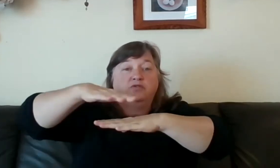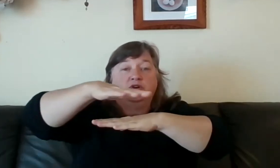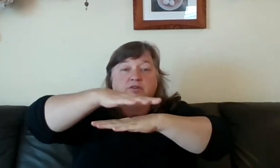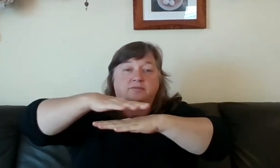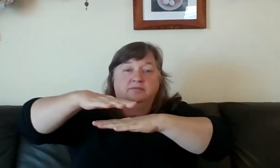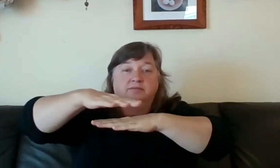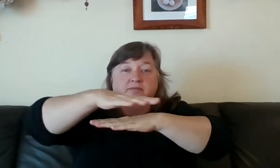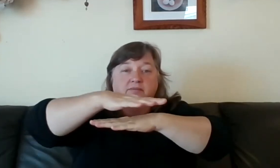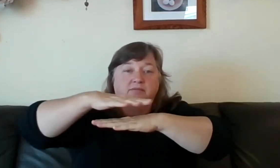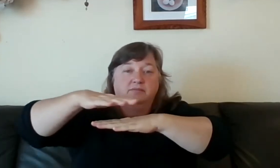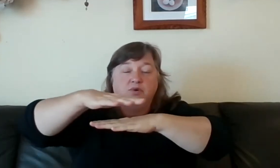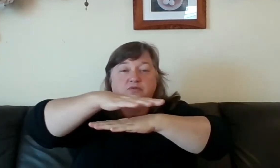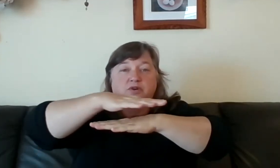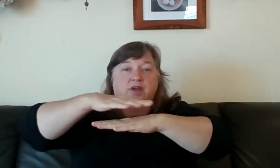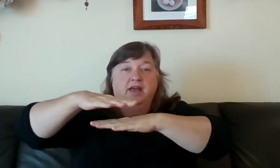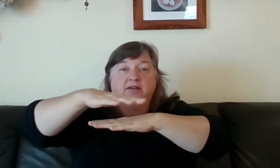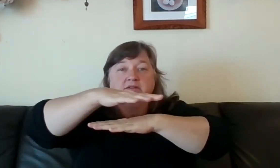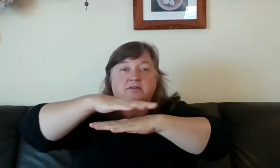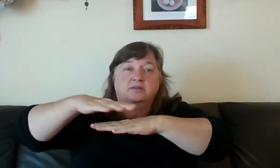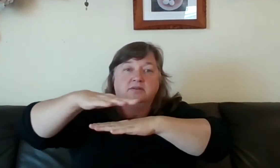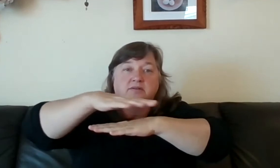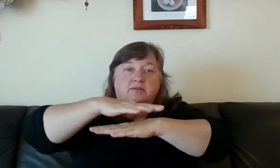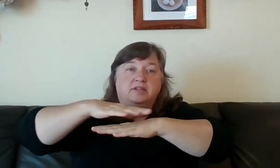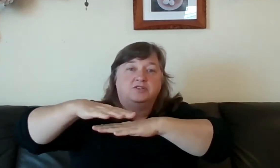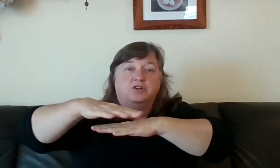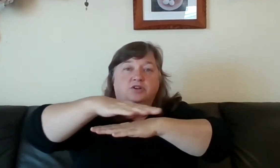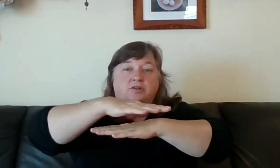Over. Move your hand in a circle.